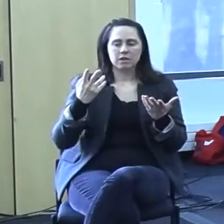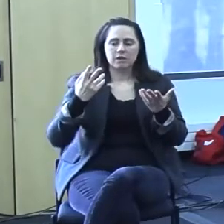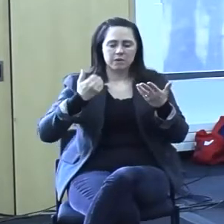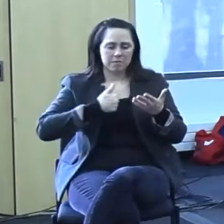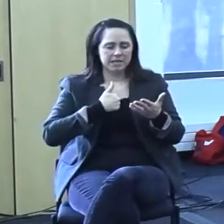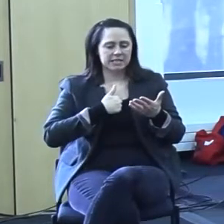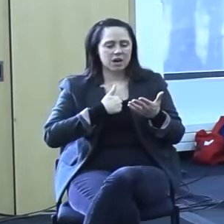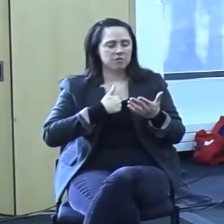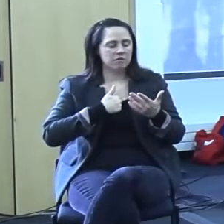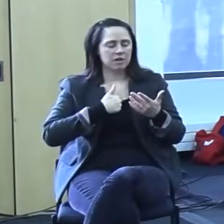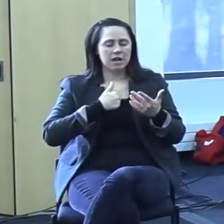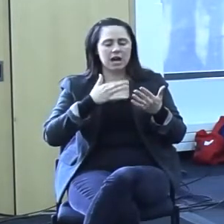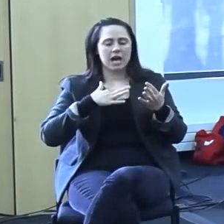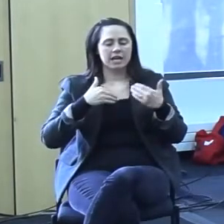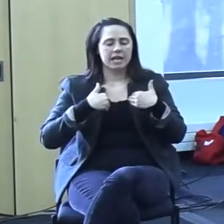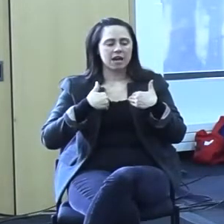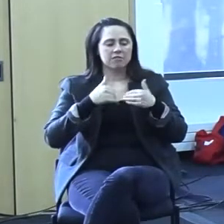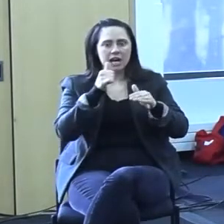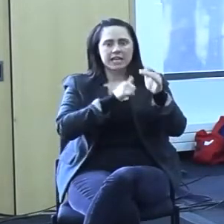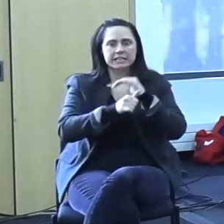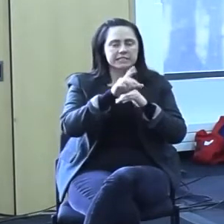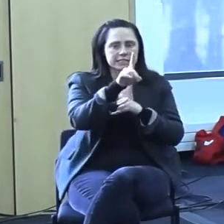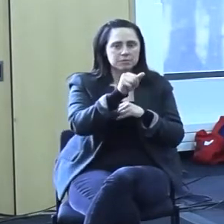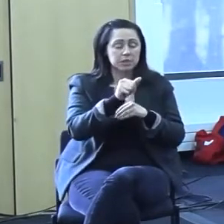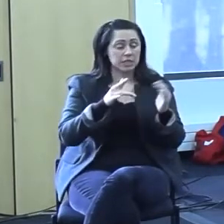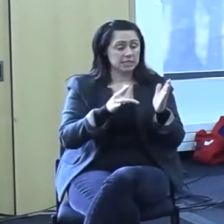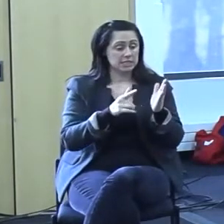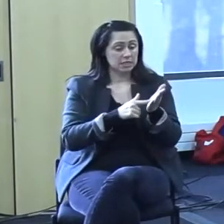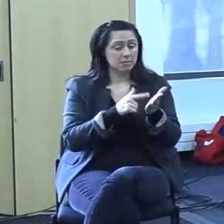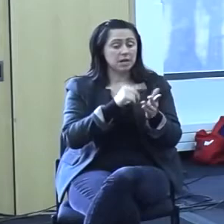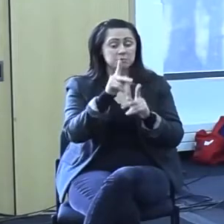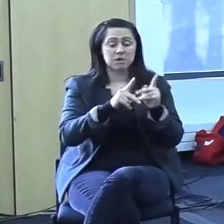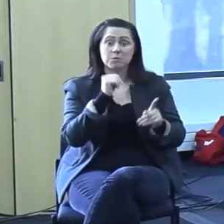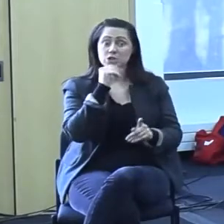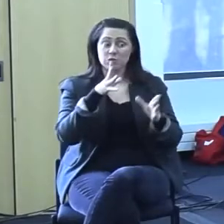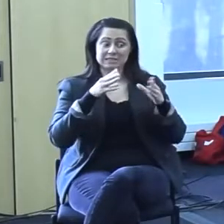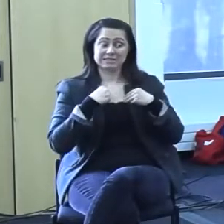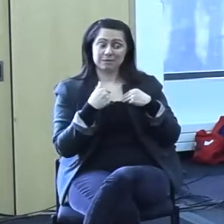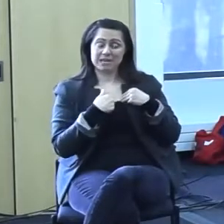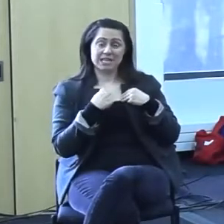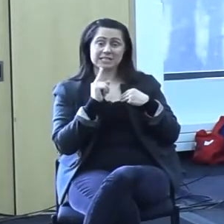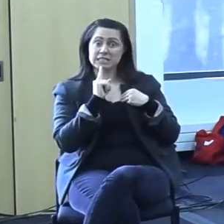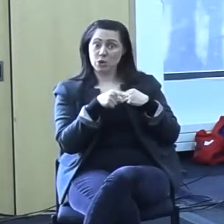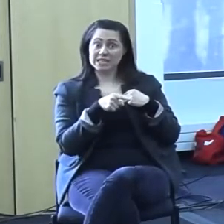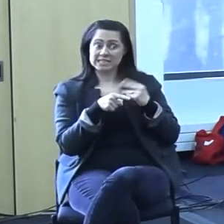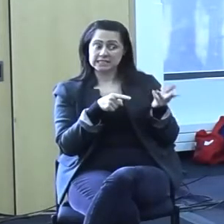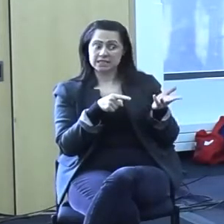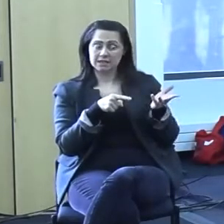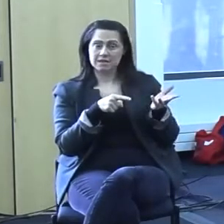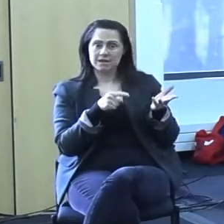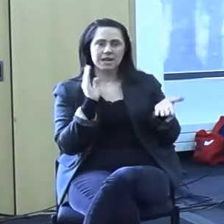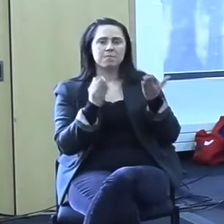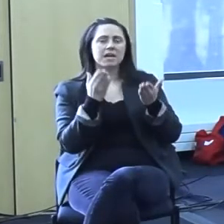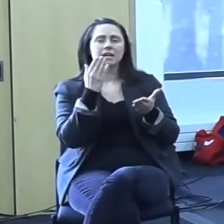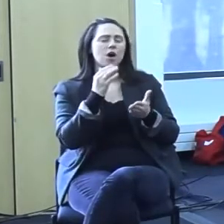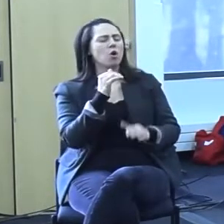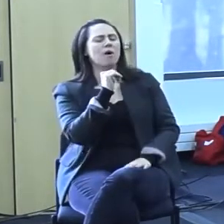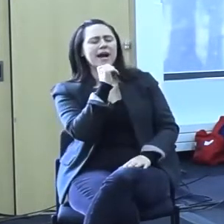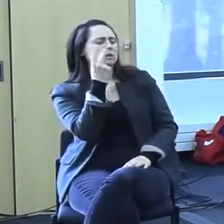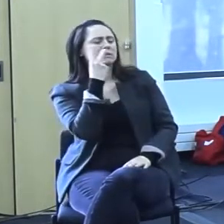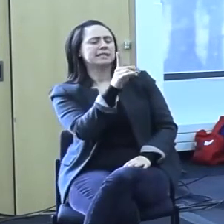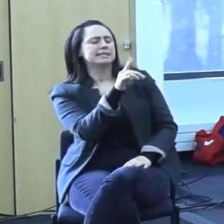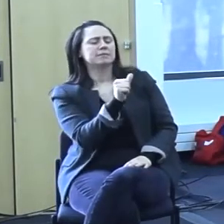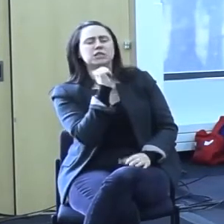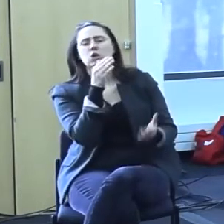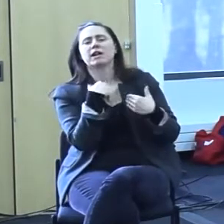invisible disability, I feel like sometimes I may not be taken seriously because it may not seem like it's visible or